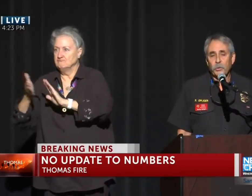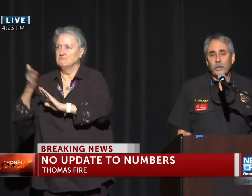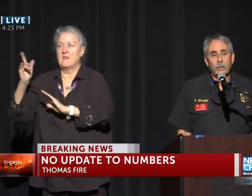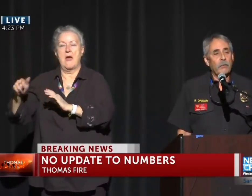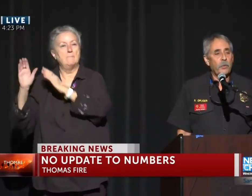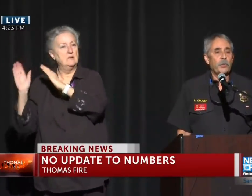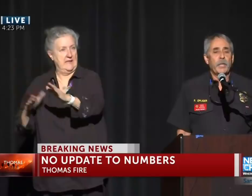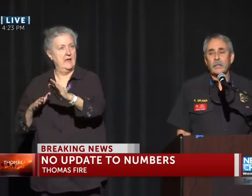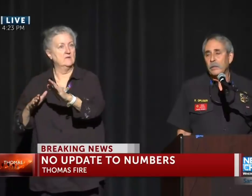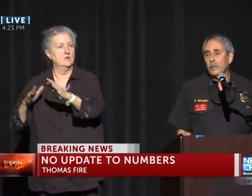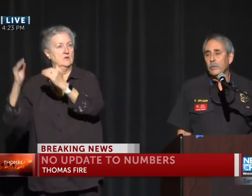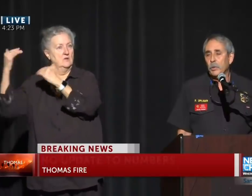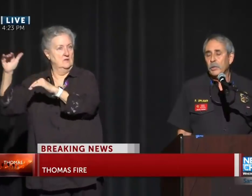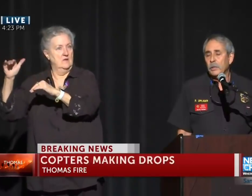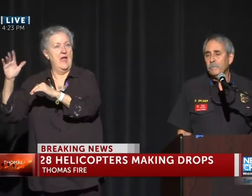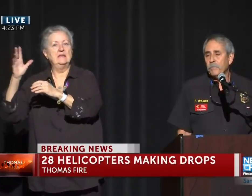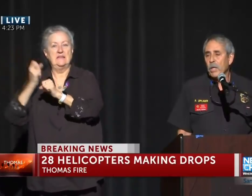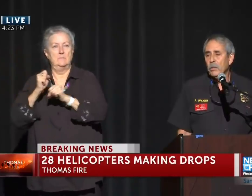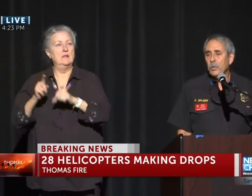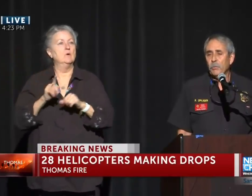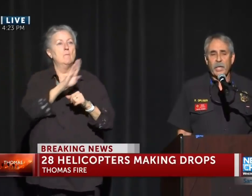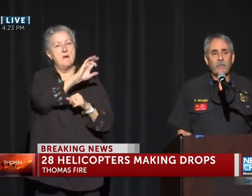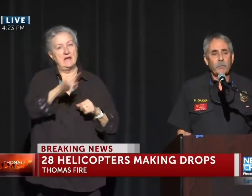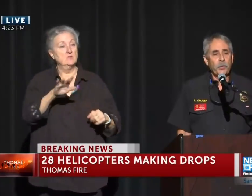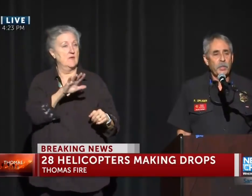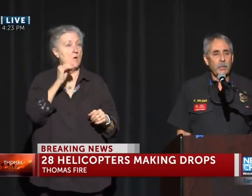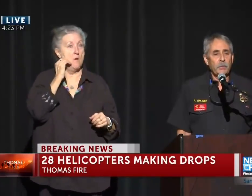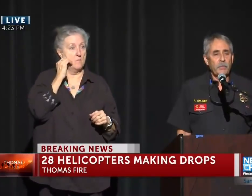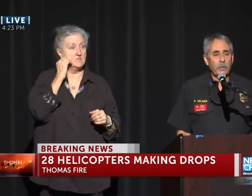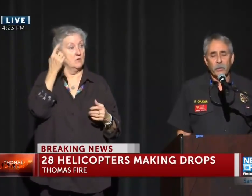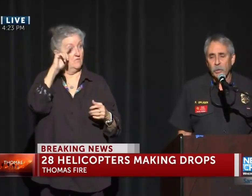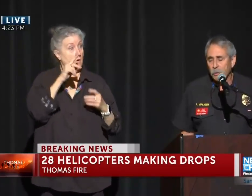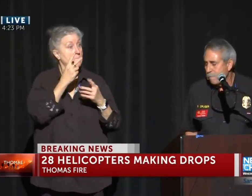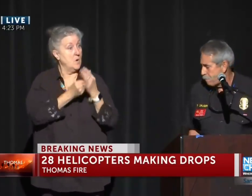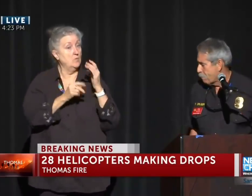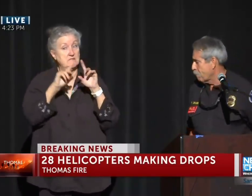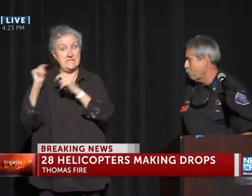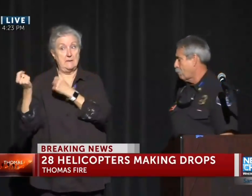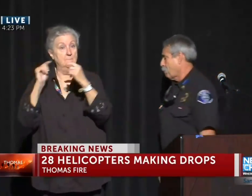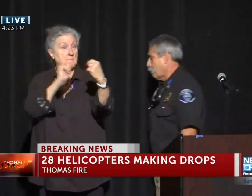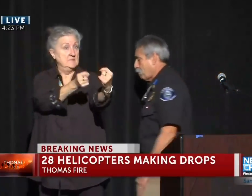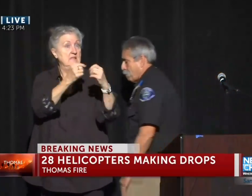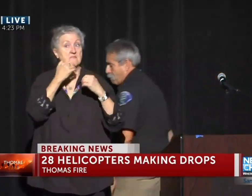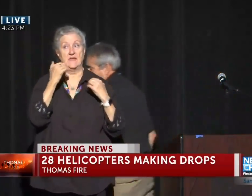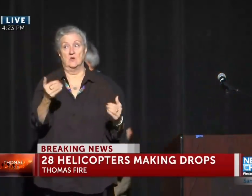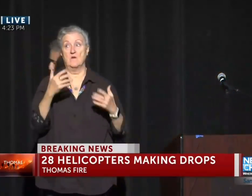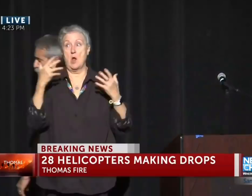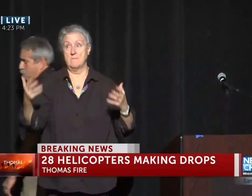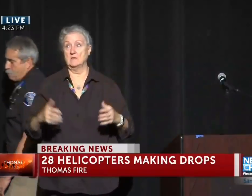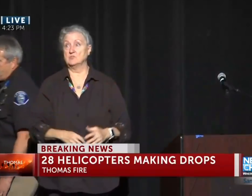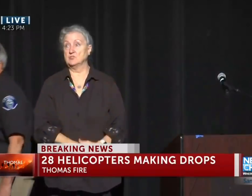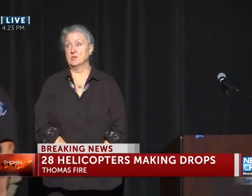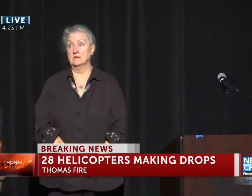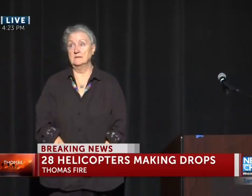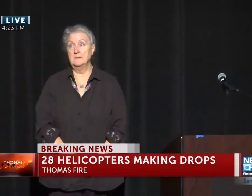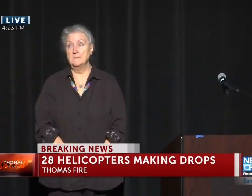and also to get our folks back into their community. So on behalf of both teams, thank you very much.